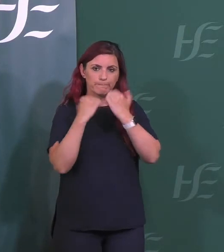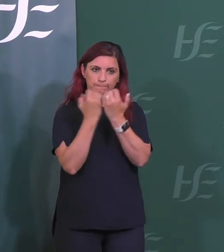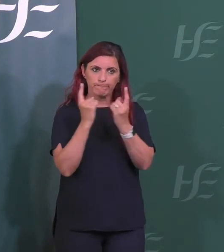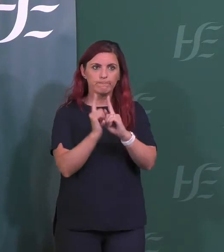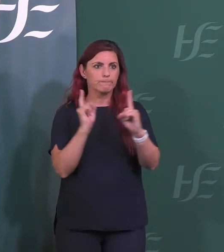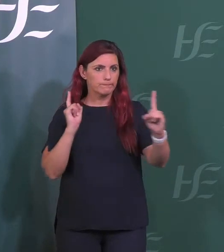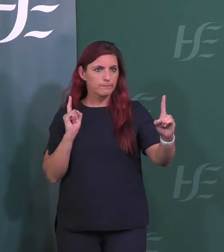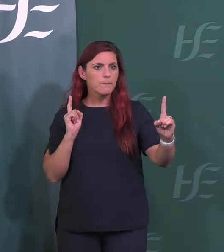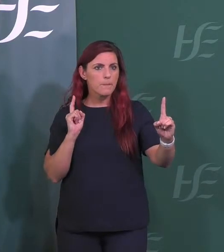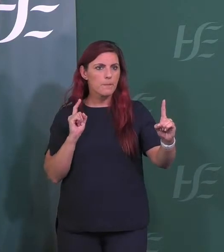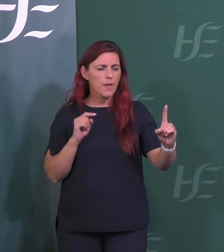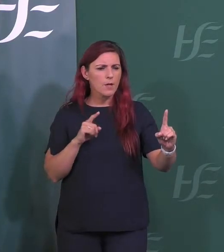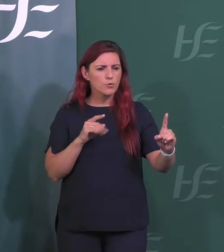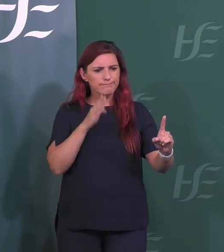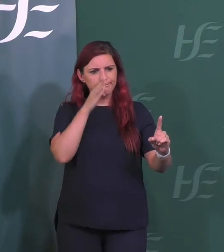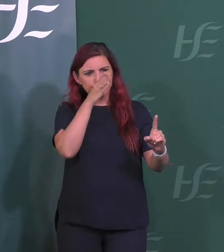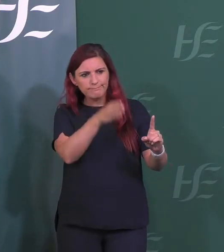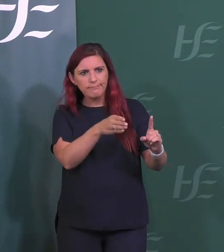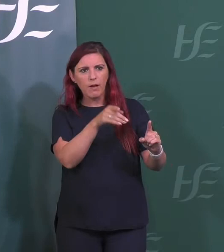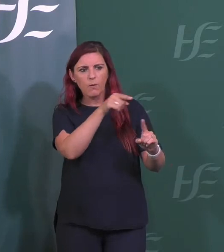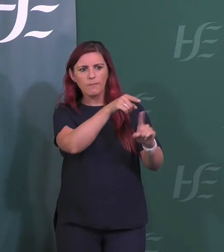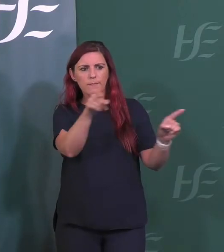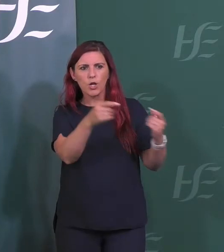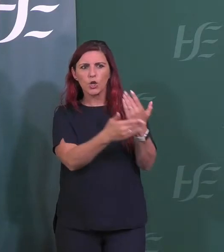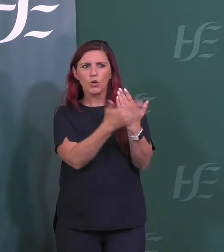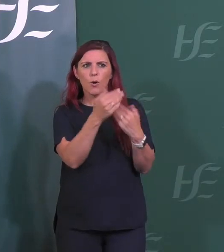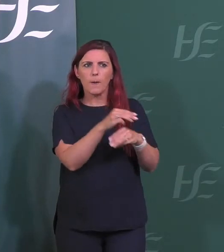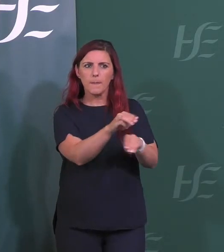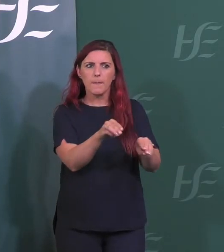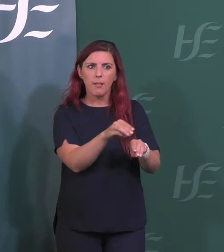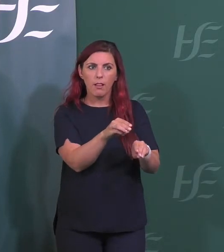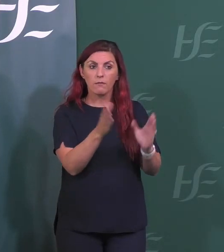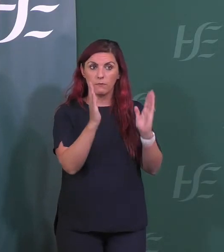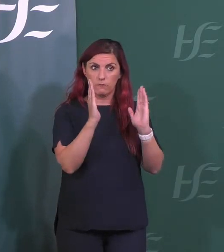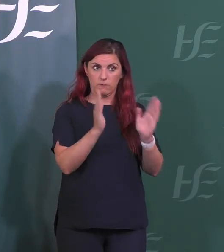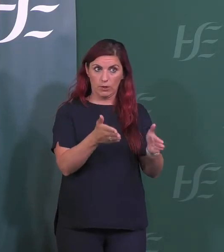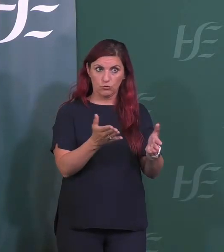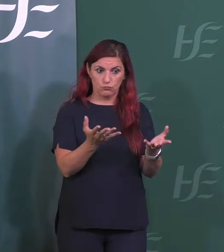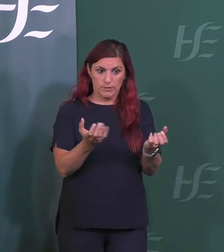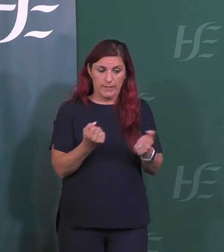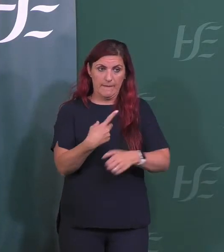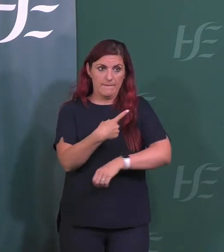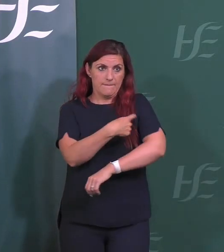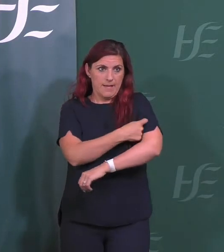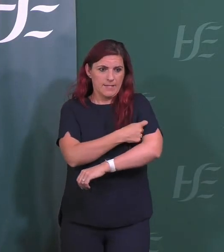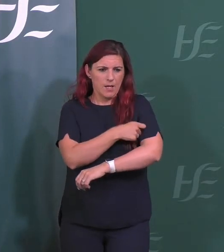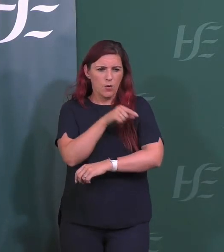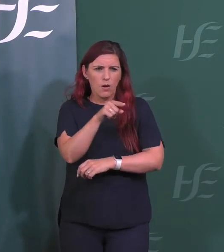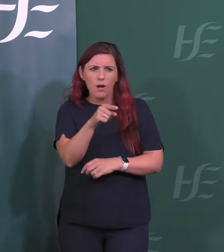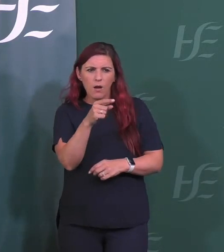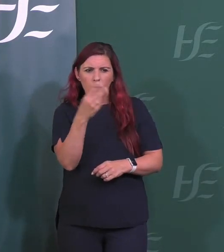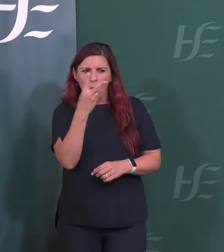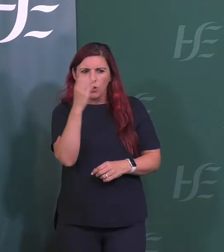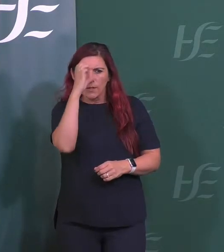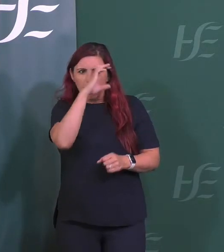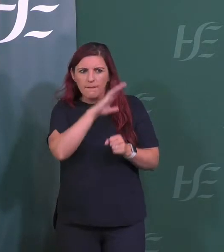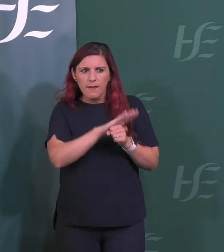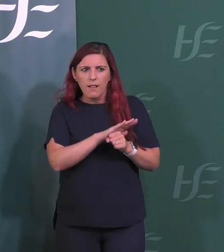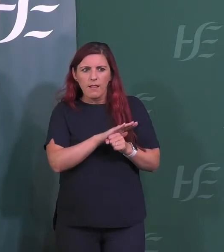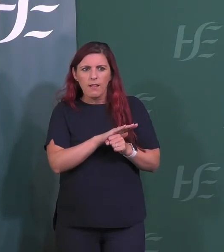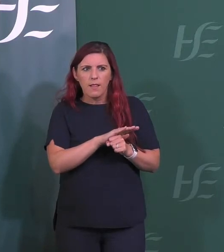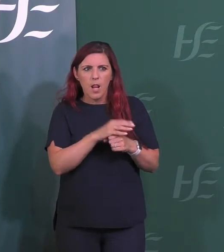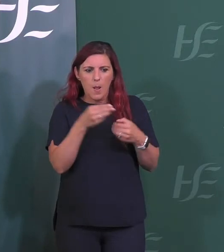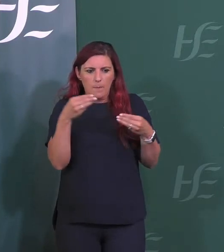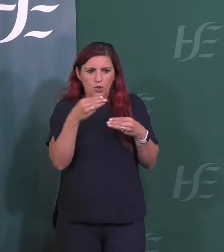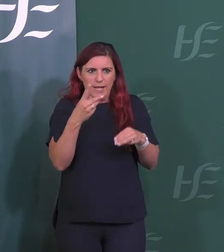mention also to younger people who have been vaccinated, and just to really watch closely the